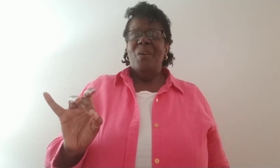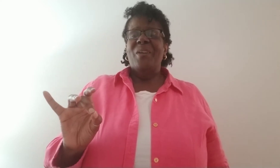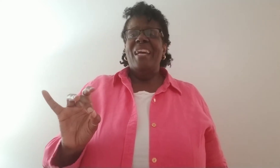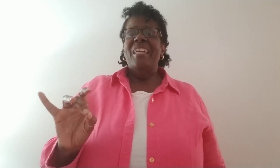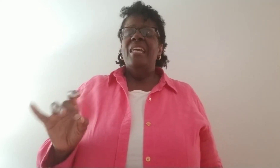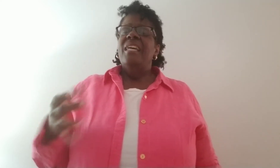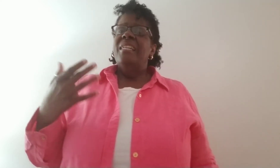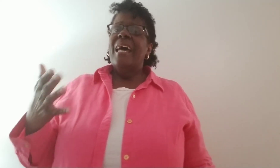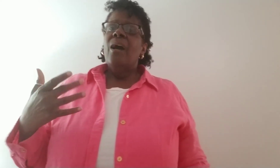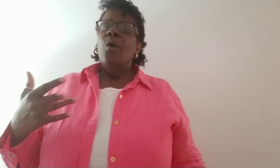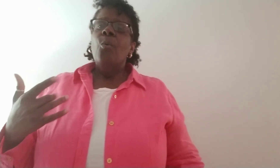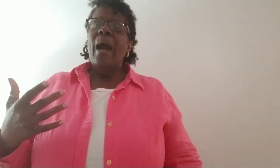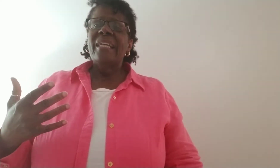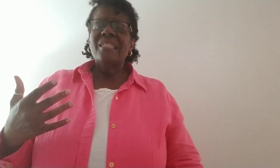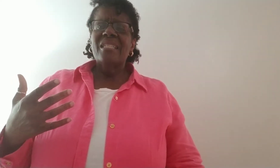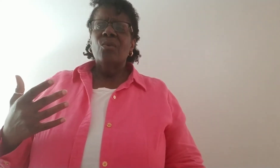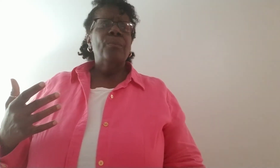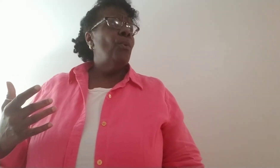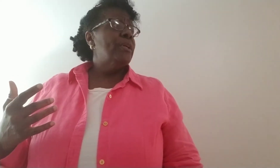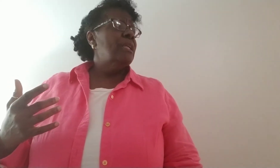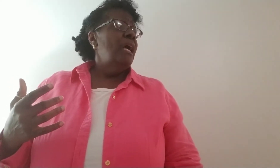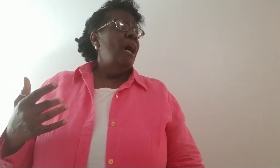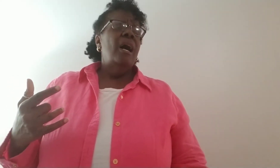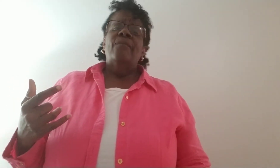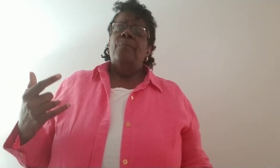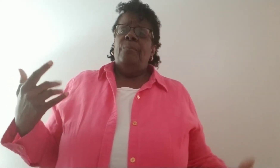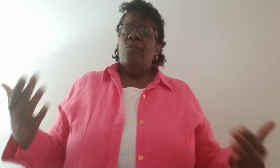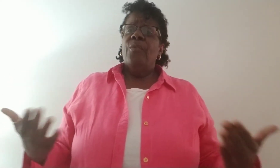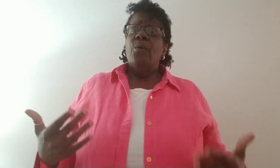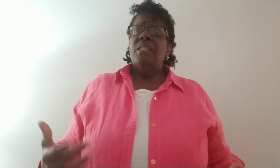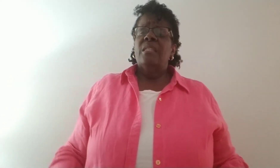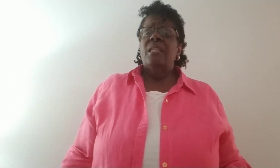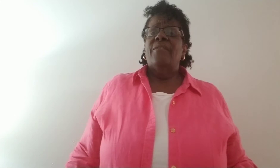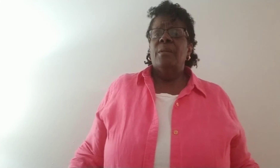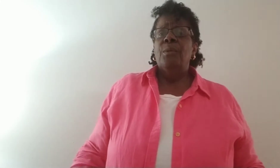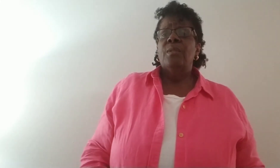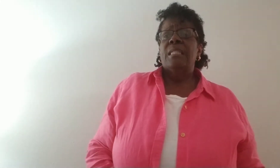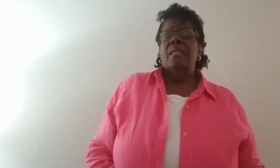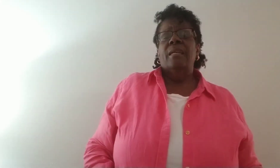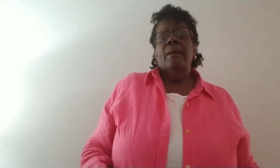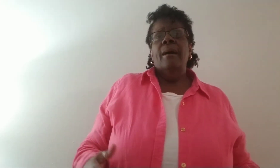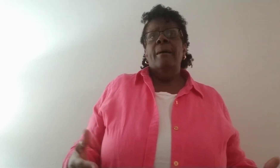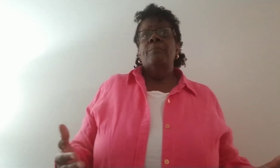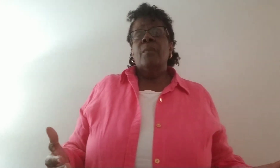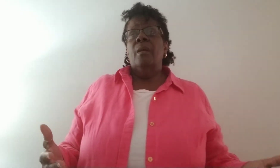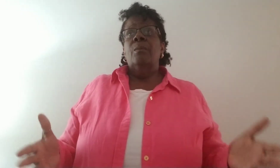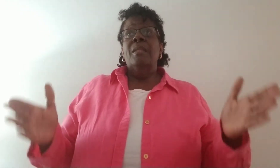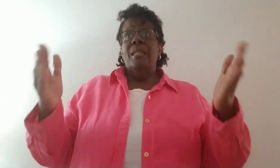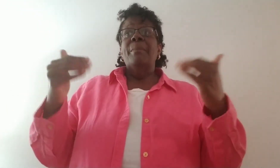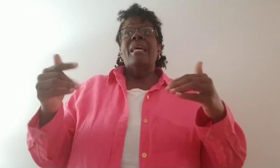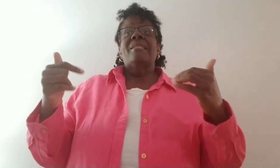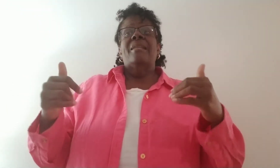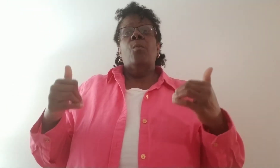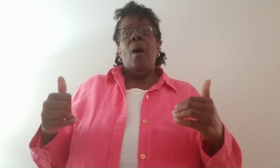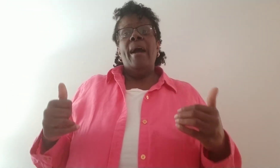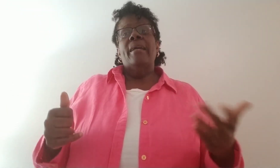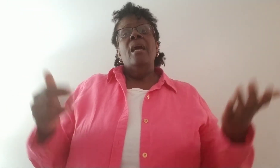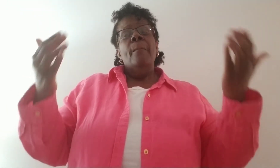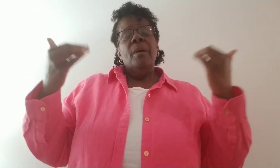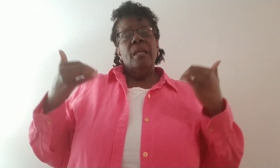Okay? Now, why is that so important for those in the deaf community? Let me not say the why, but